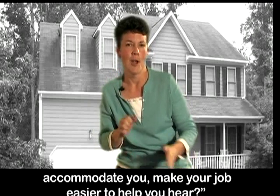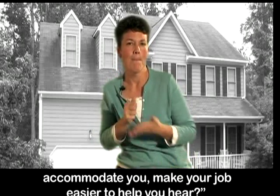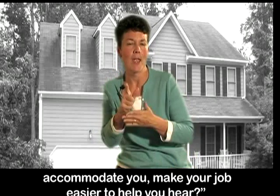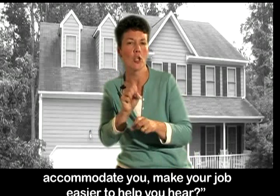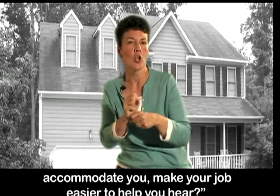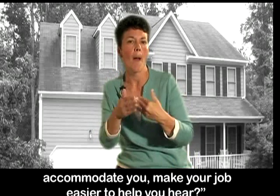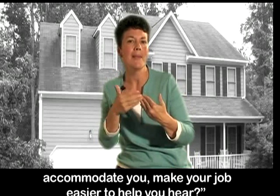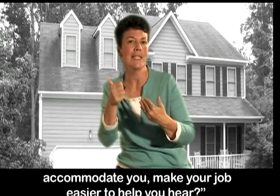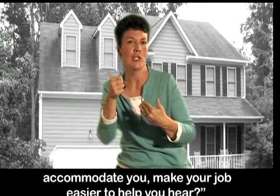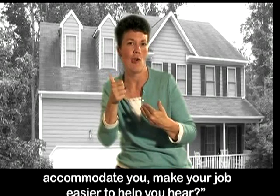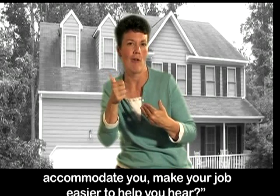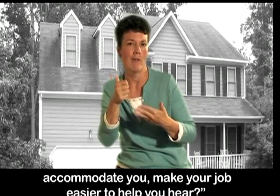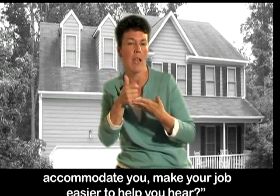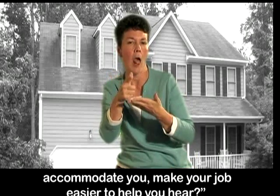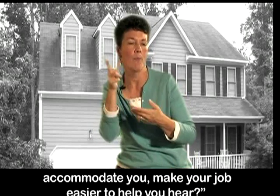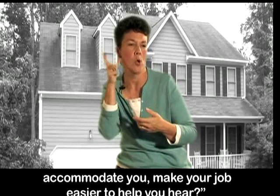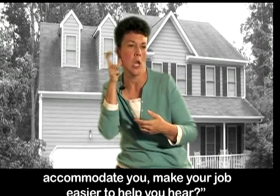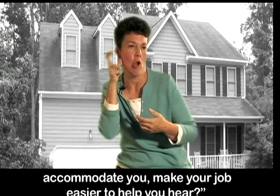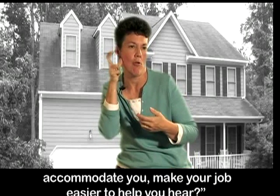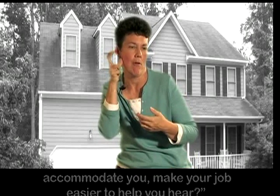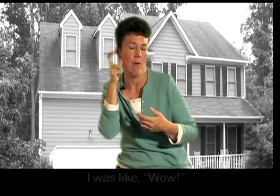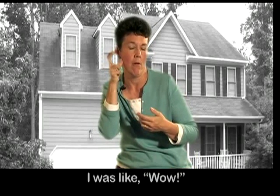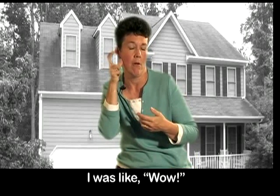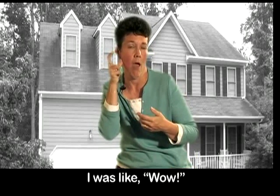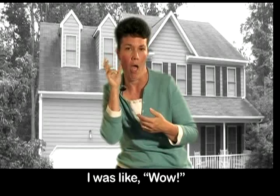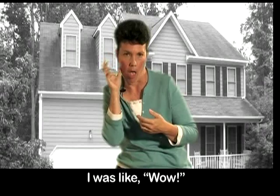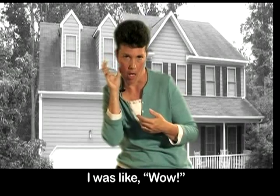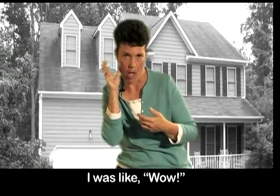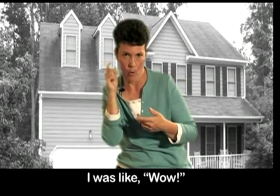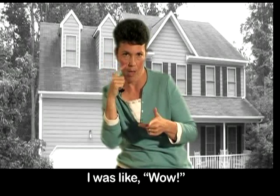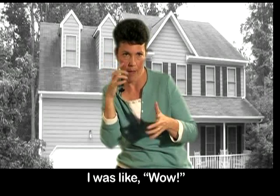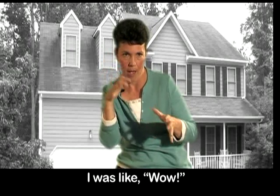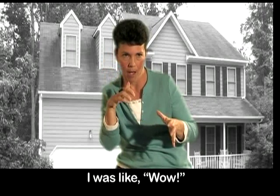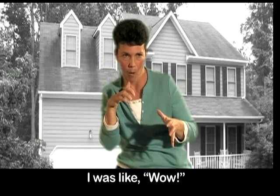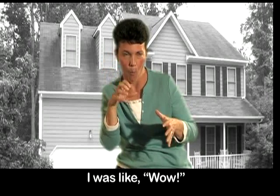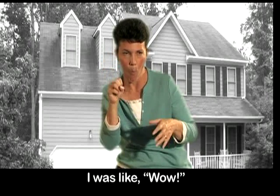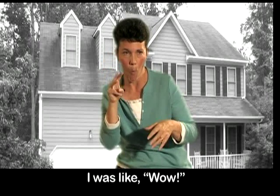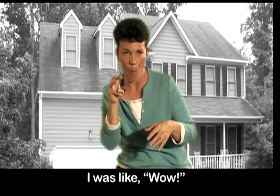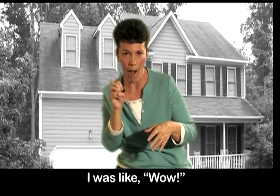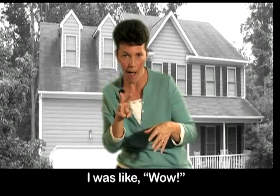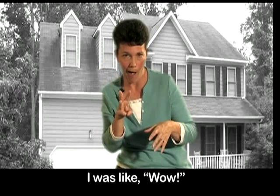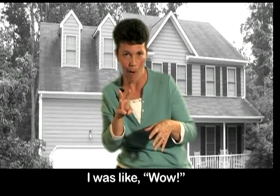make your job easier, to help you hear? I was like, wow.